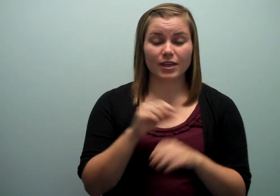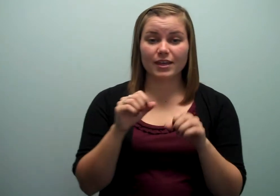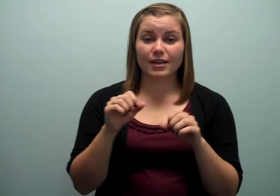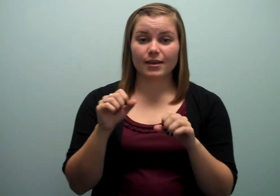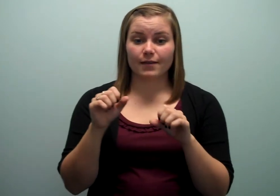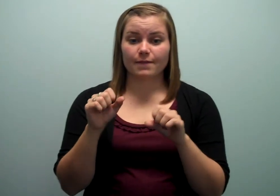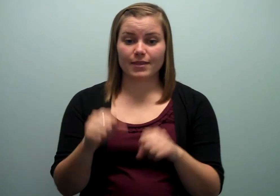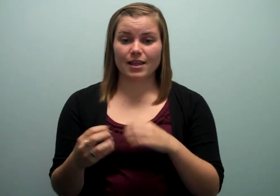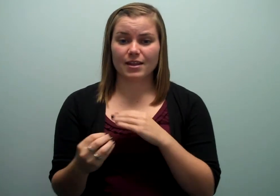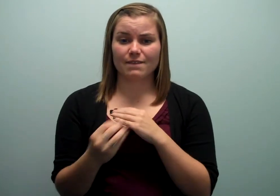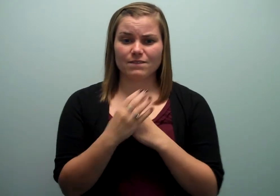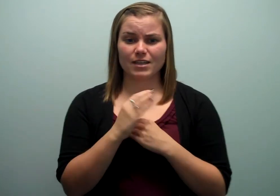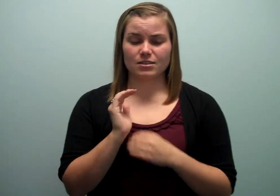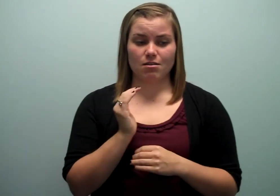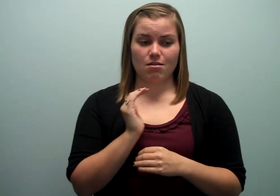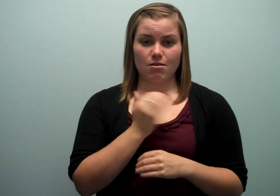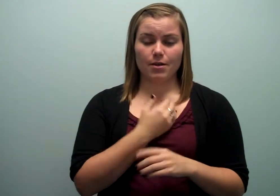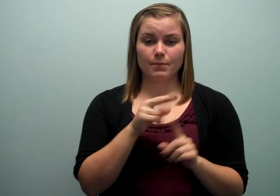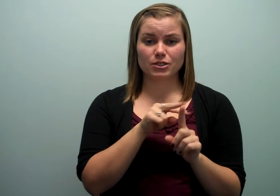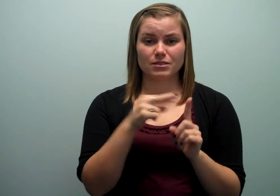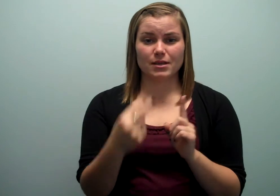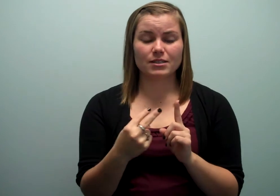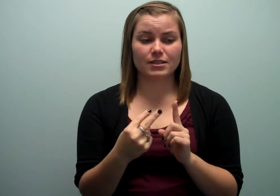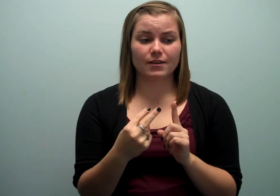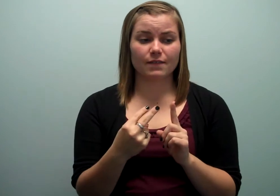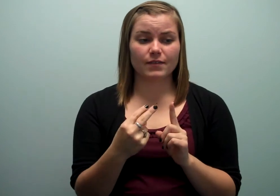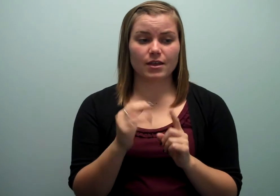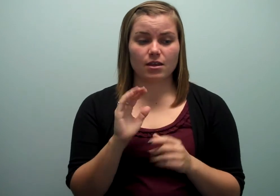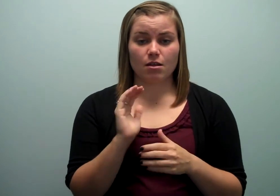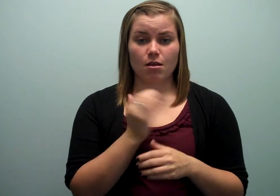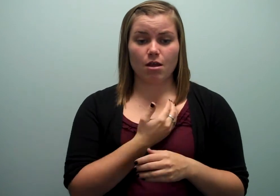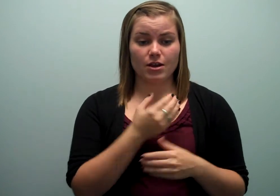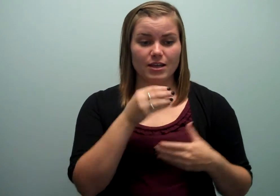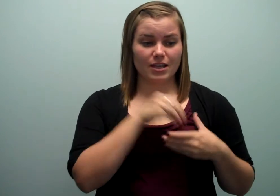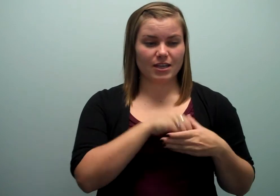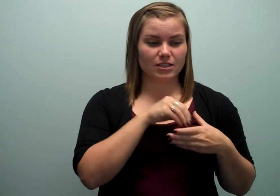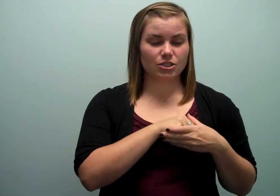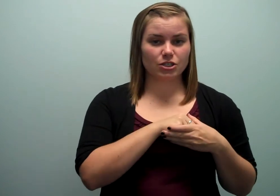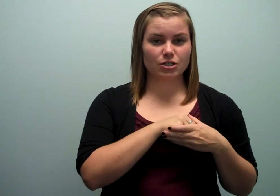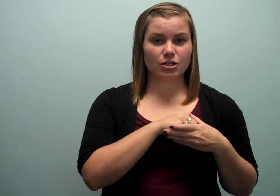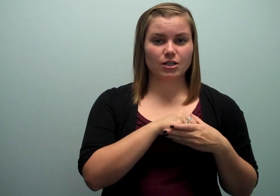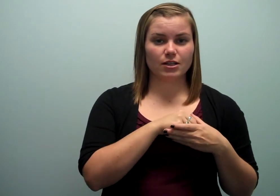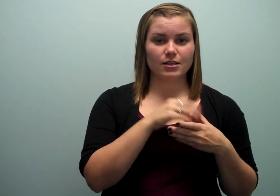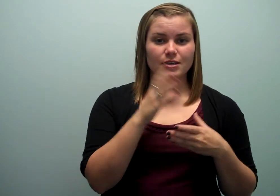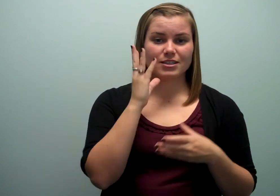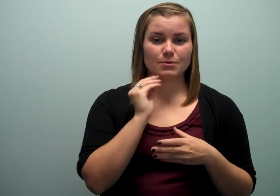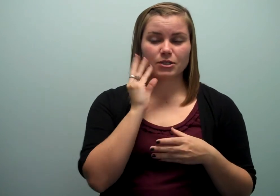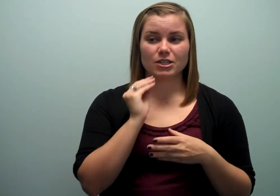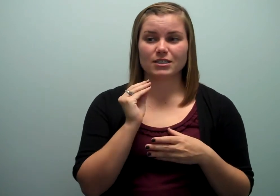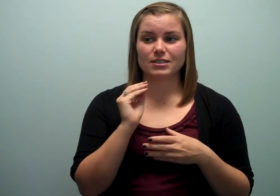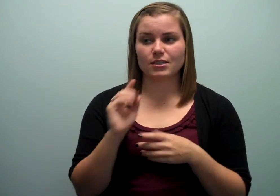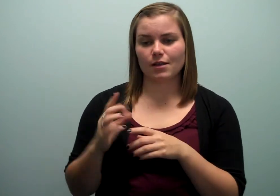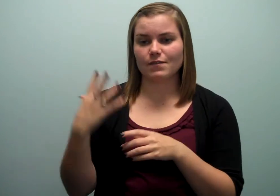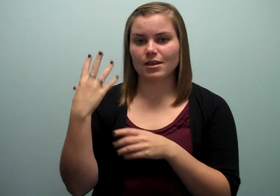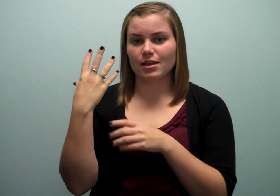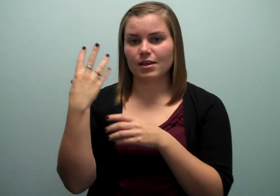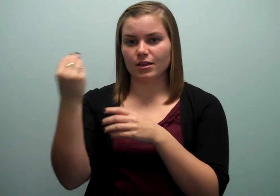our own perspective and therefore our internal experience of external events. We've all heard